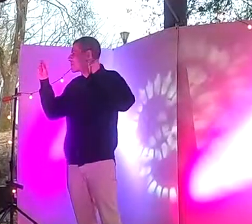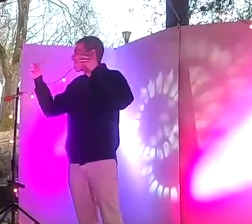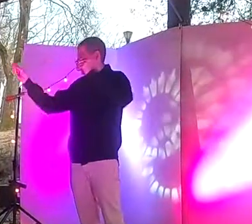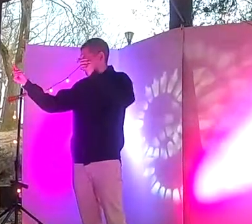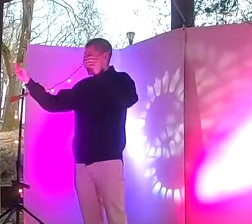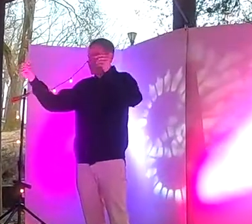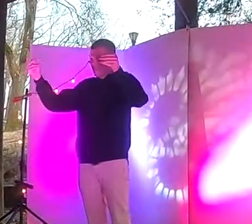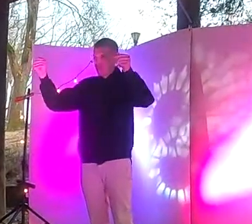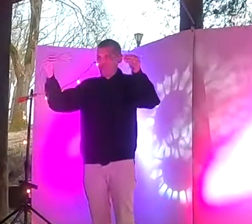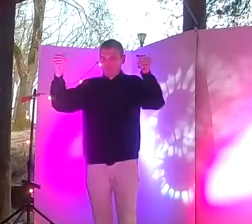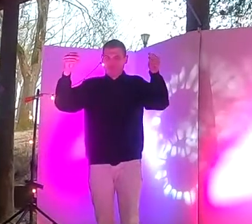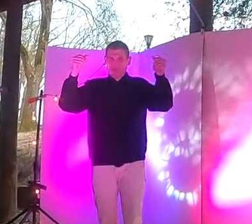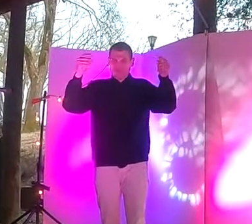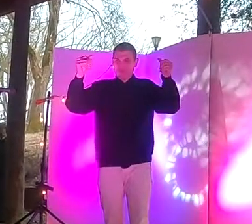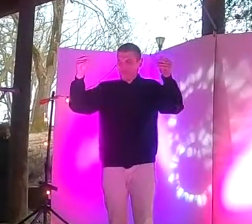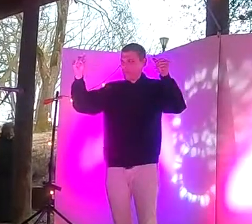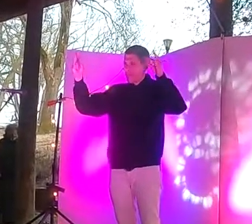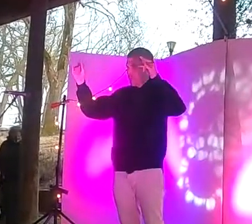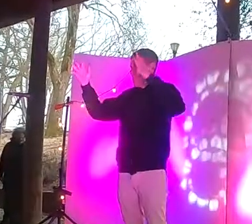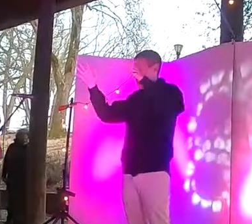Woo!